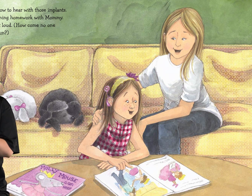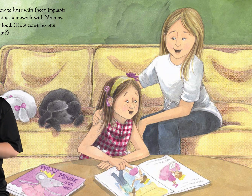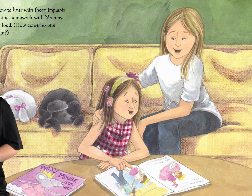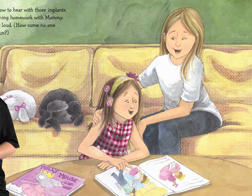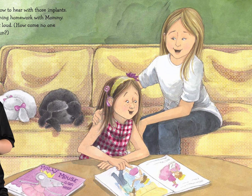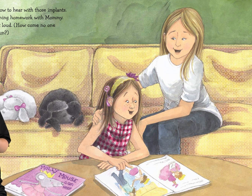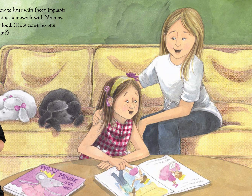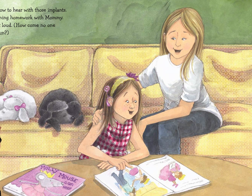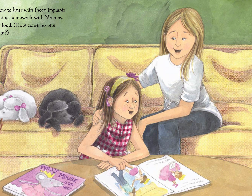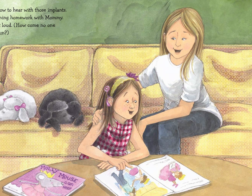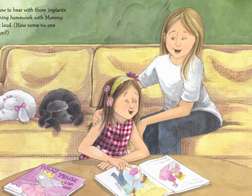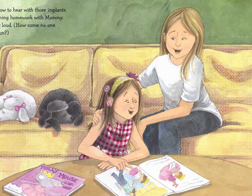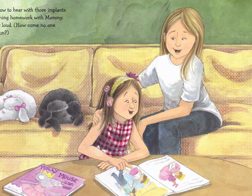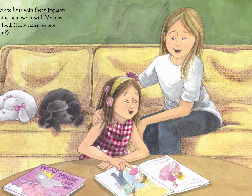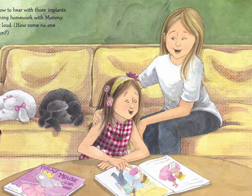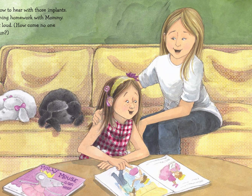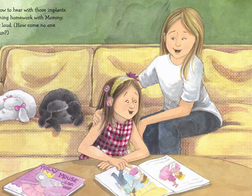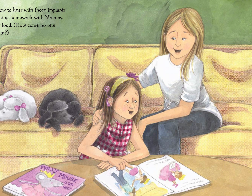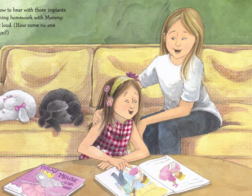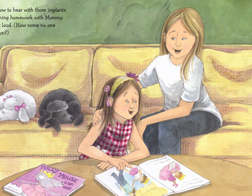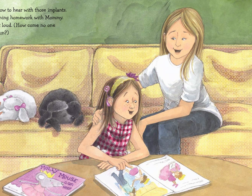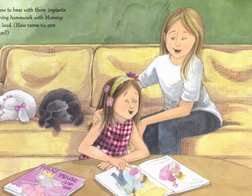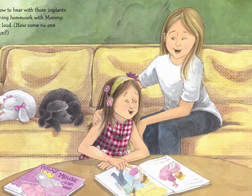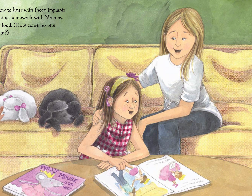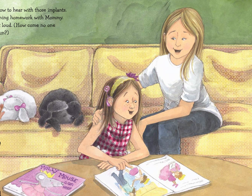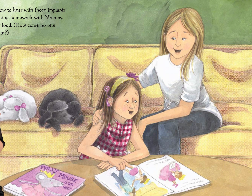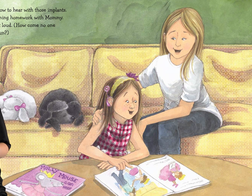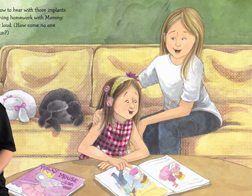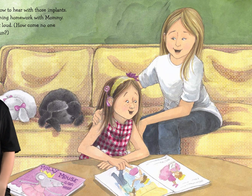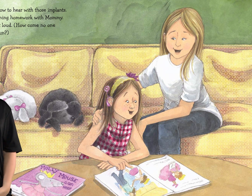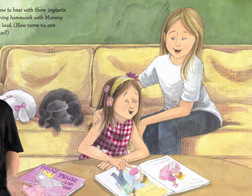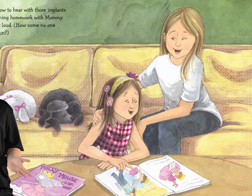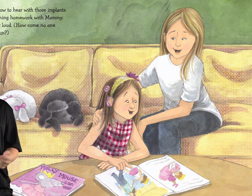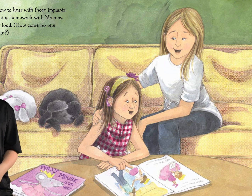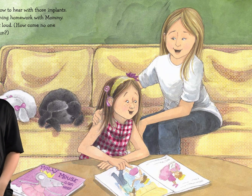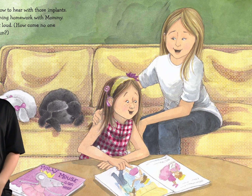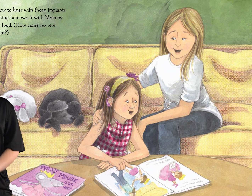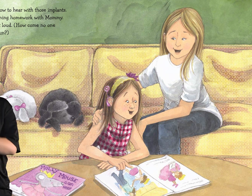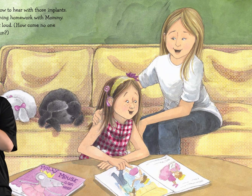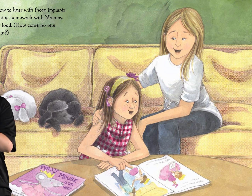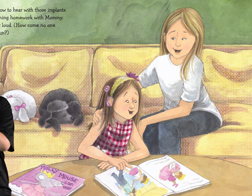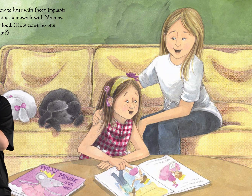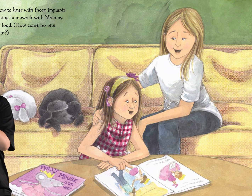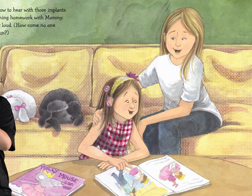Mommy. We read my favorite books out loud. How come no one ever told me that homework is fun?